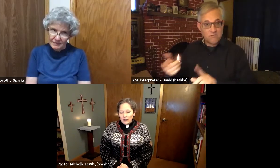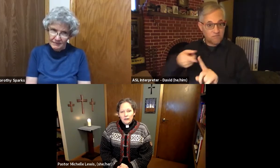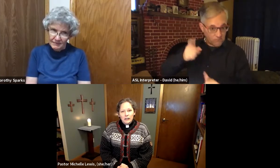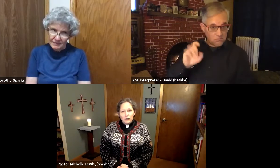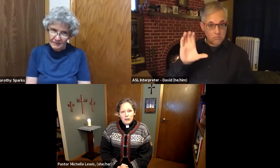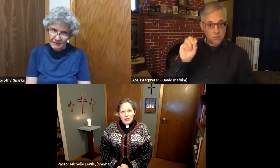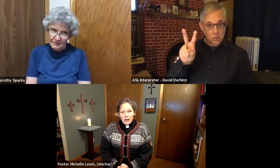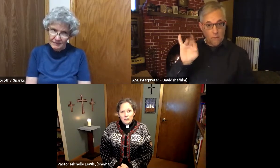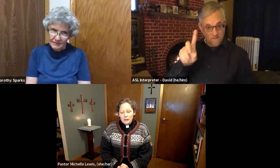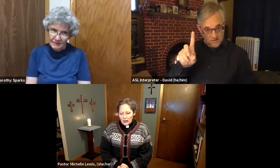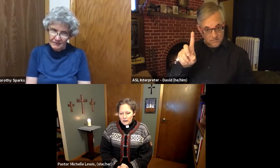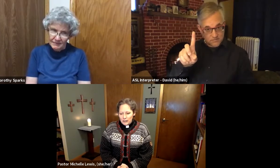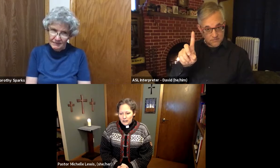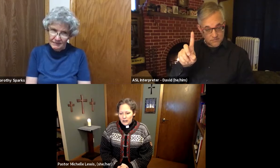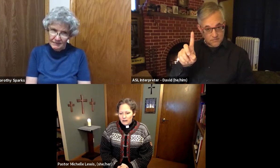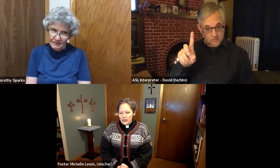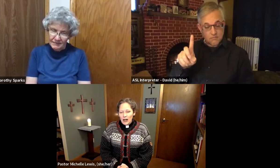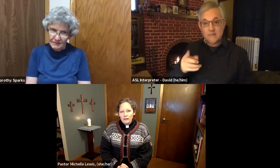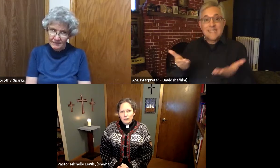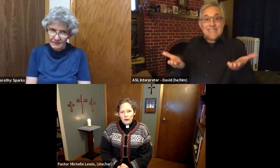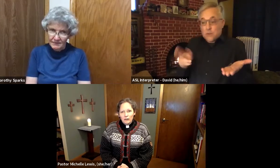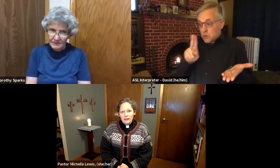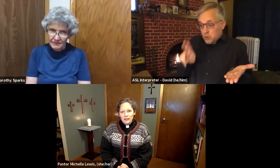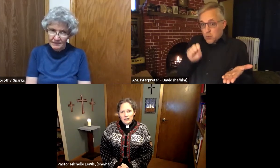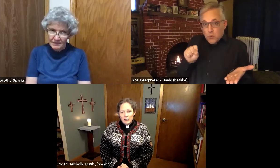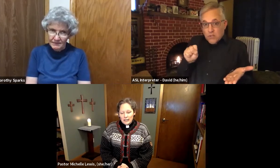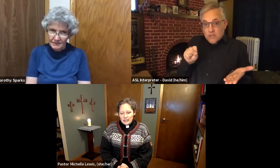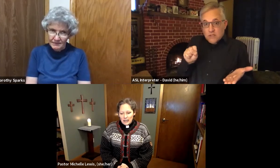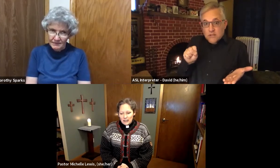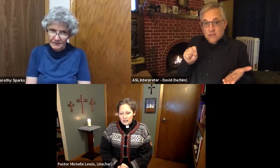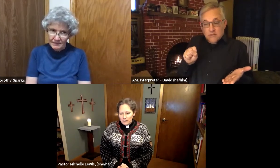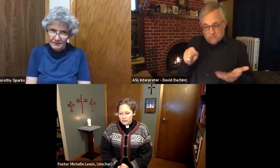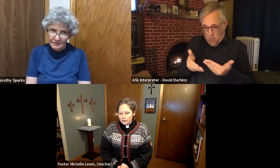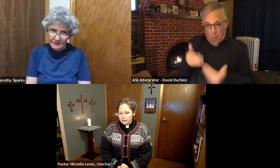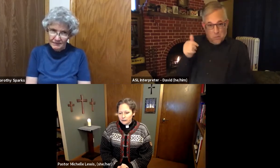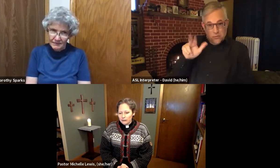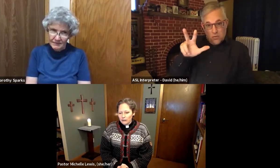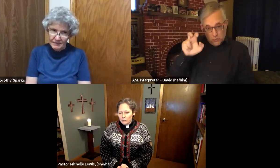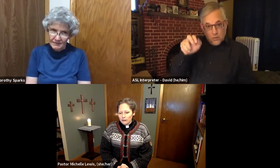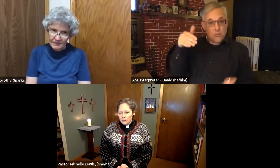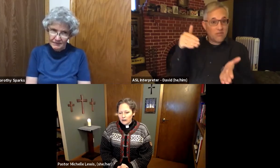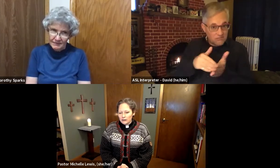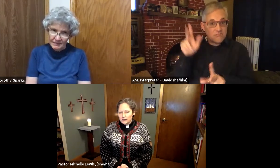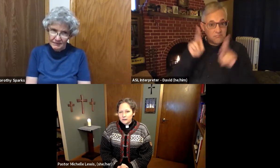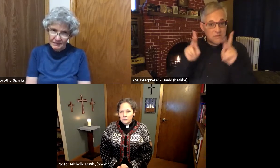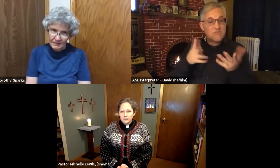and nearly 300,000 have died from COVID in the United States.